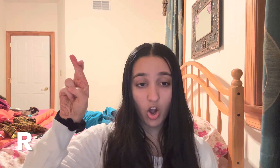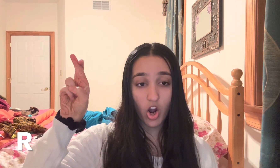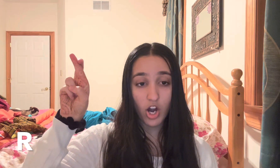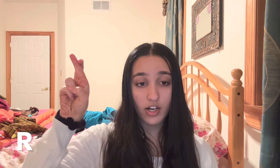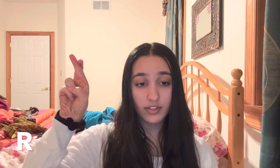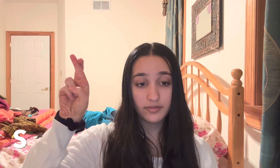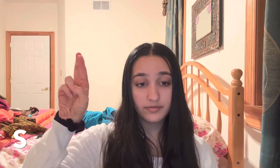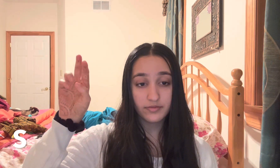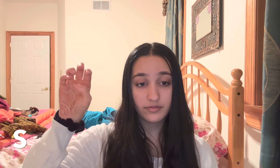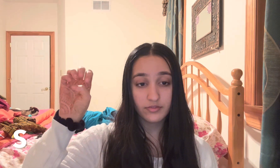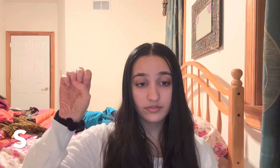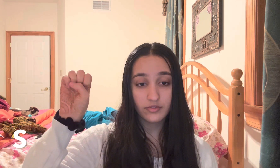R,